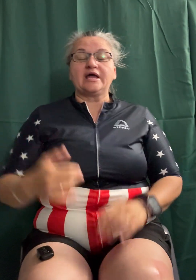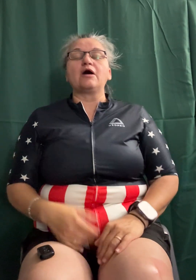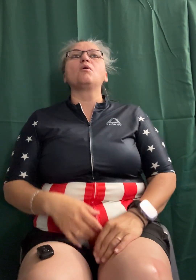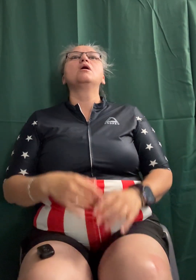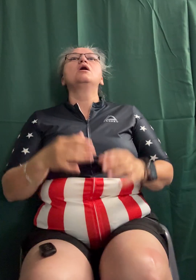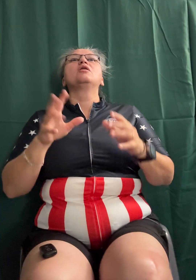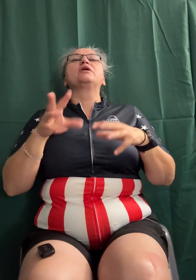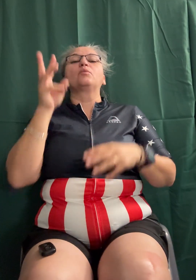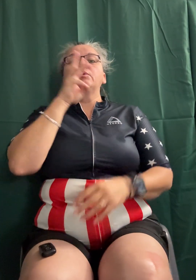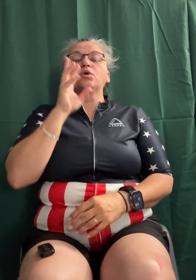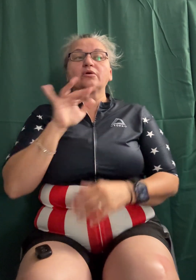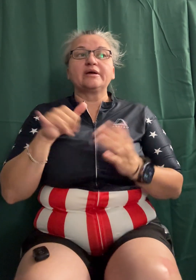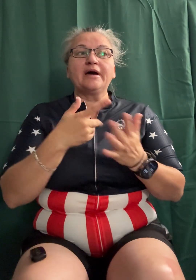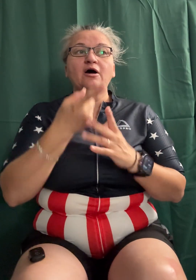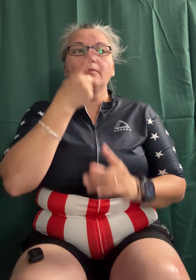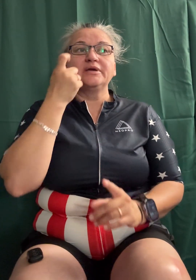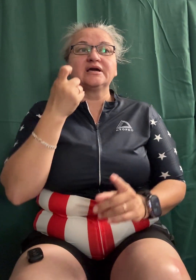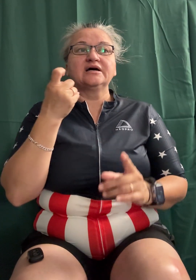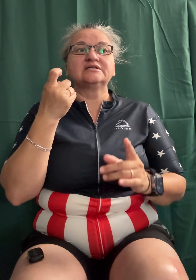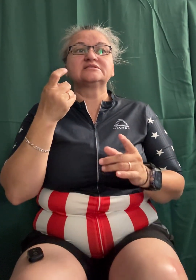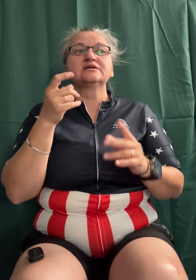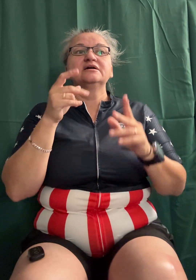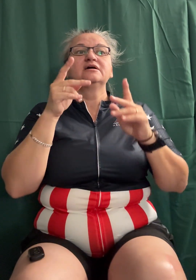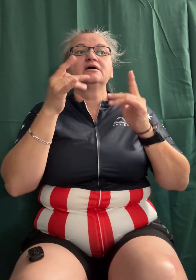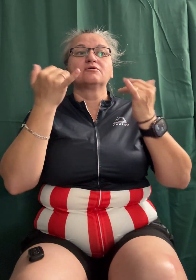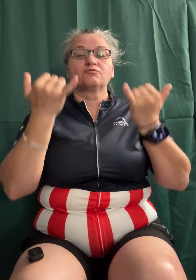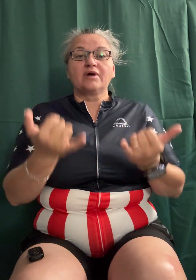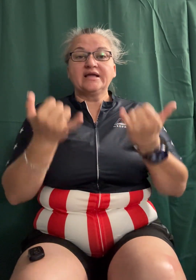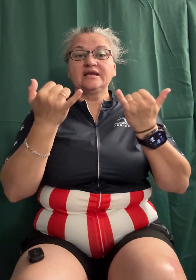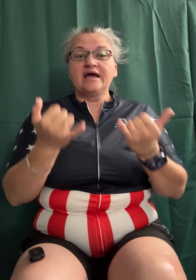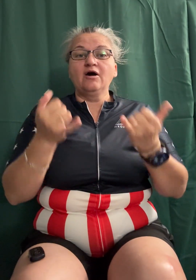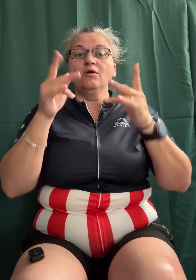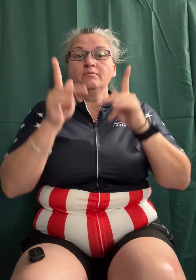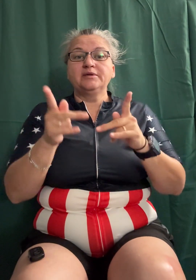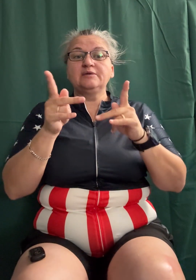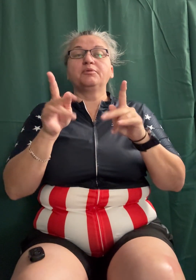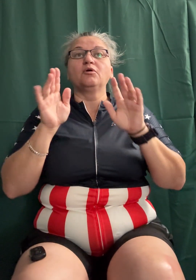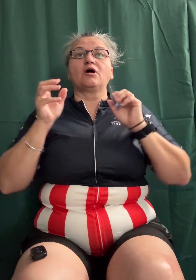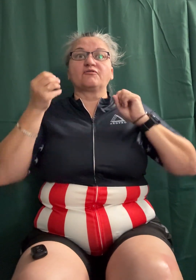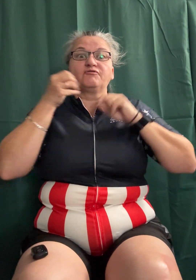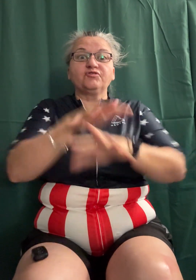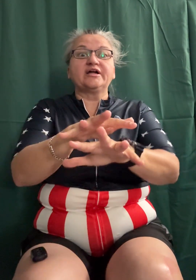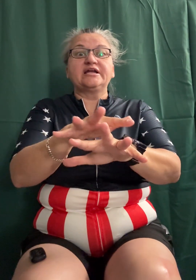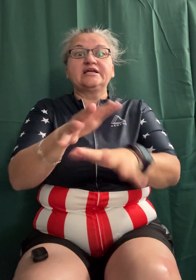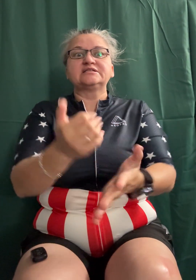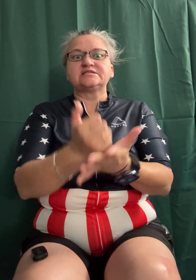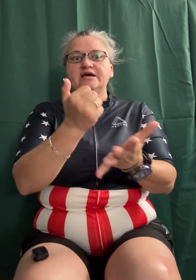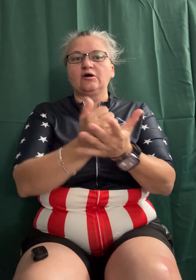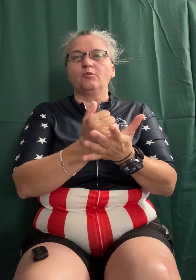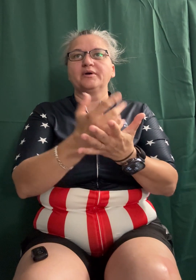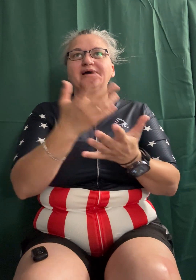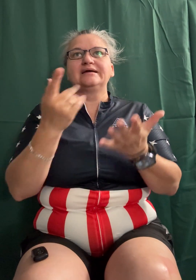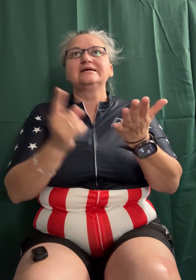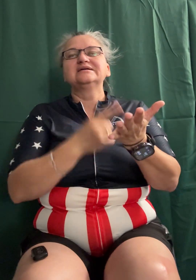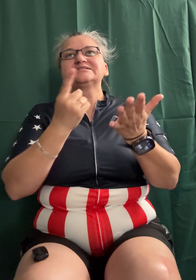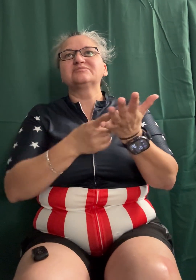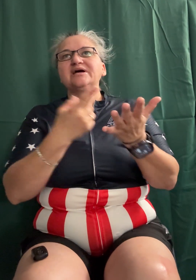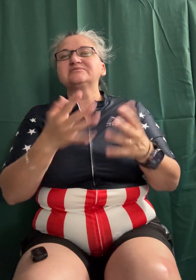now that we worry about, because right now people are flooding in to help. And sometimes